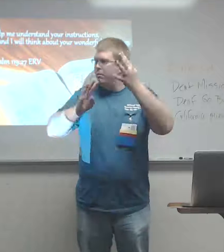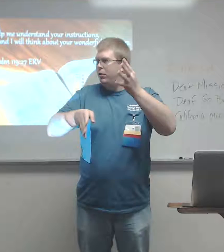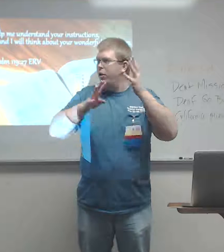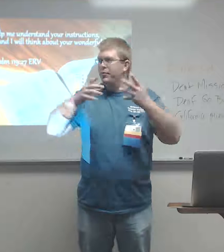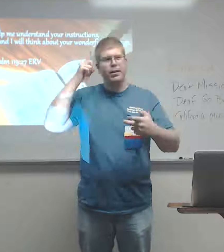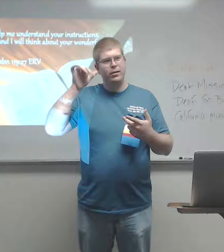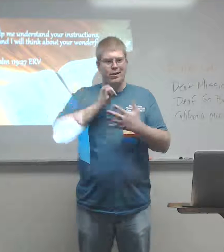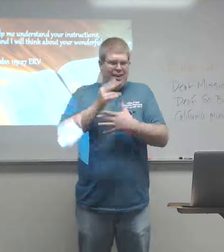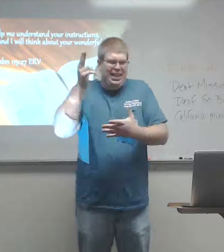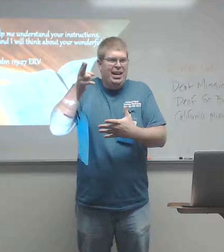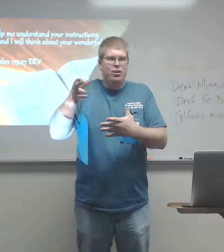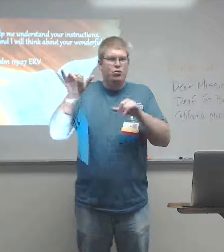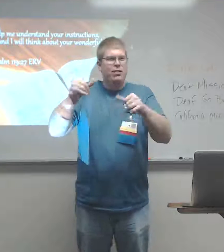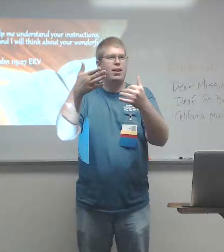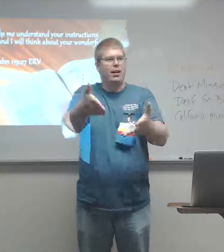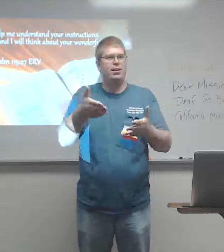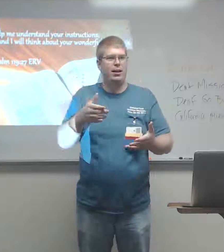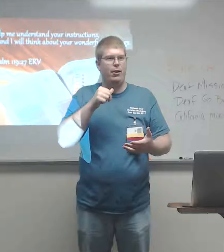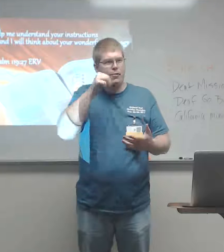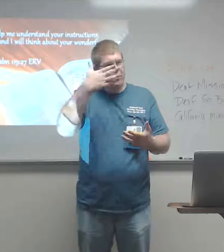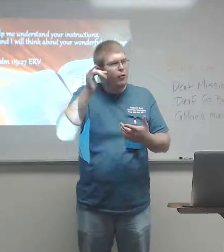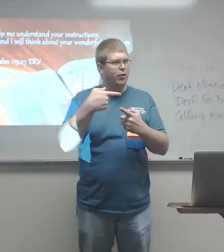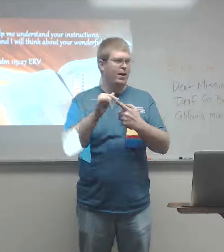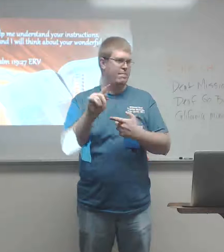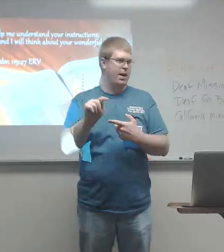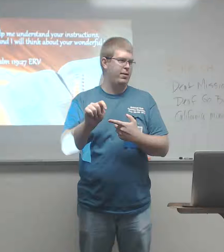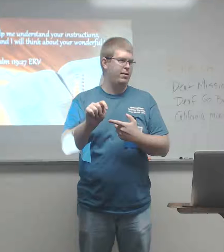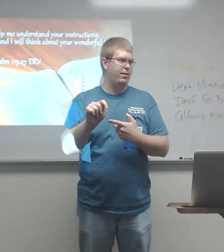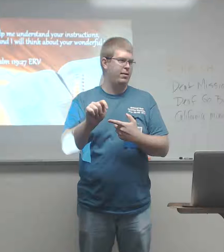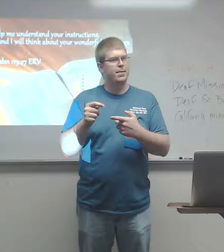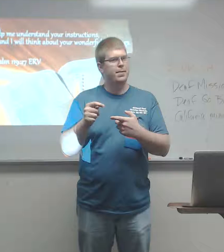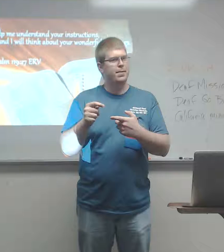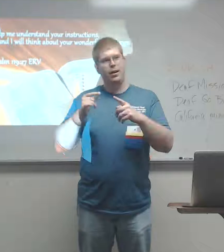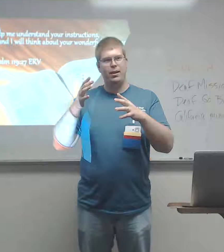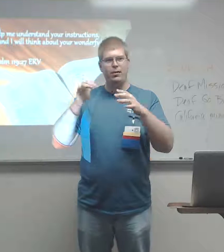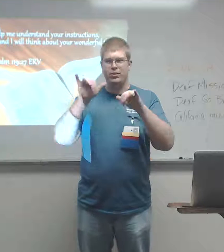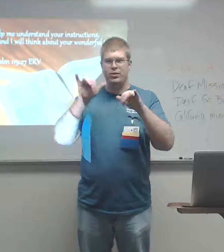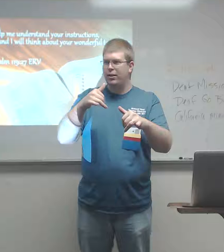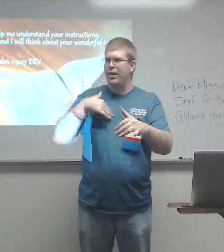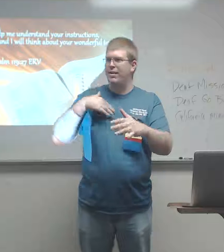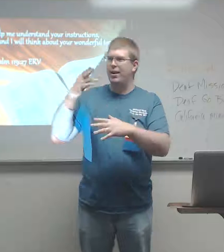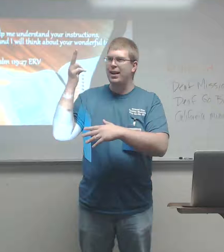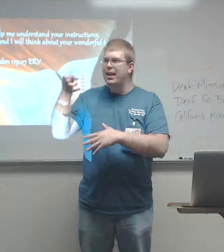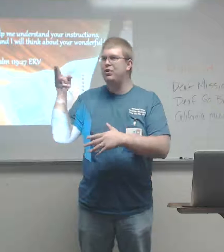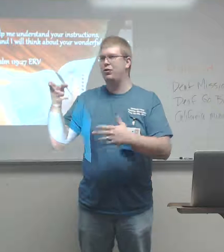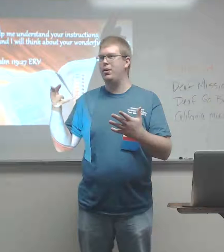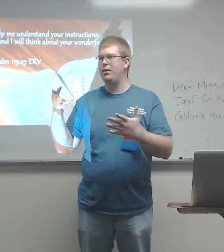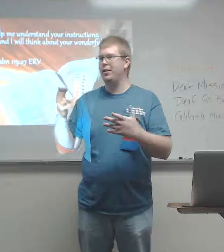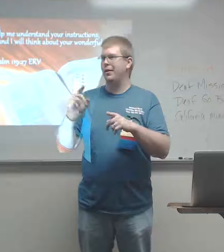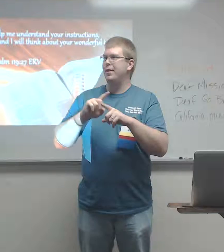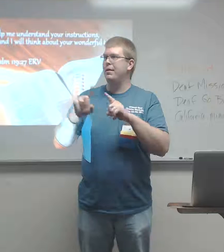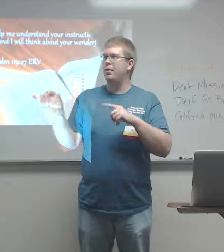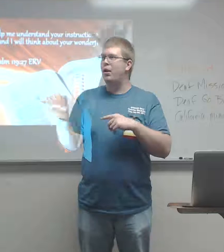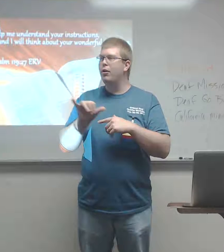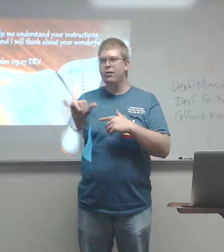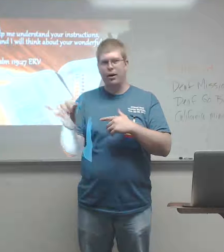upload them so that the history stays there. You don't forget about it. And you still have that history. But